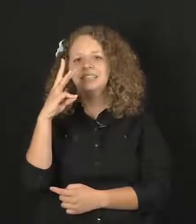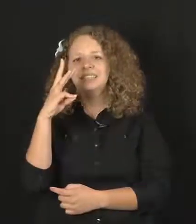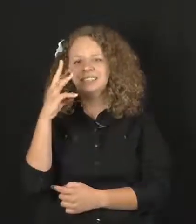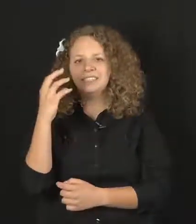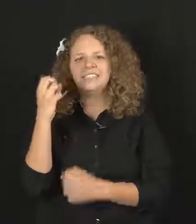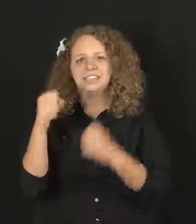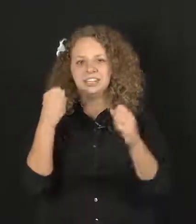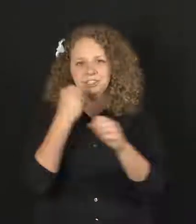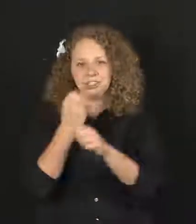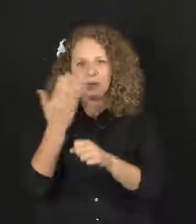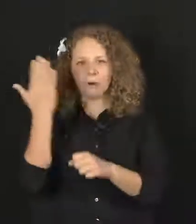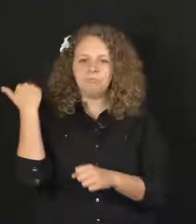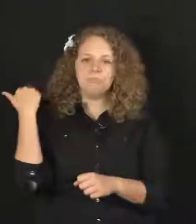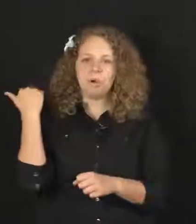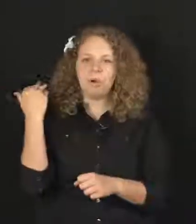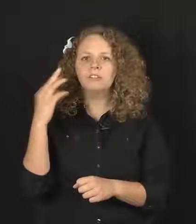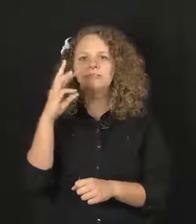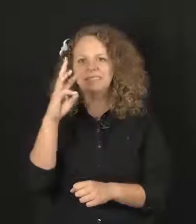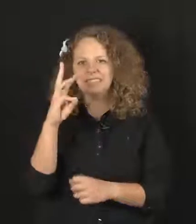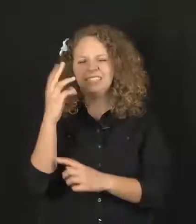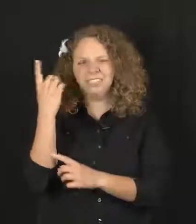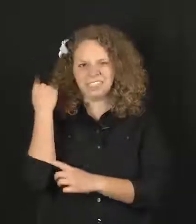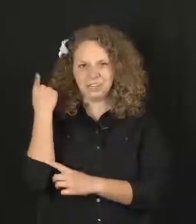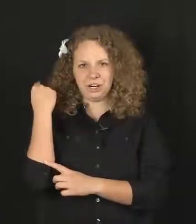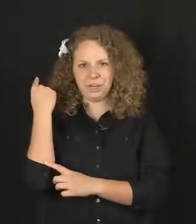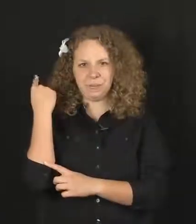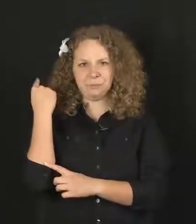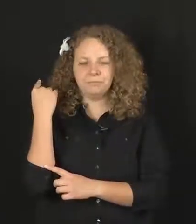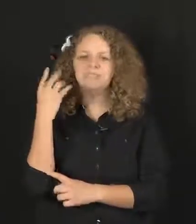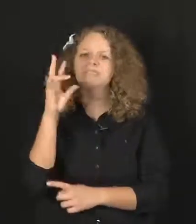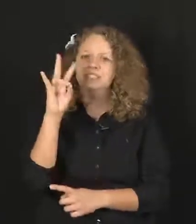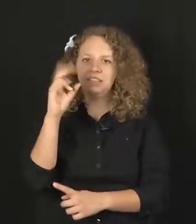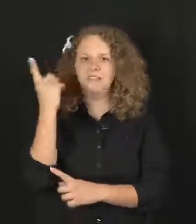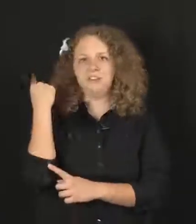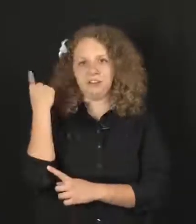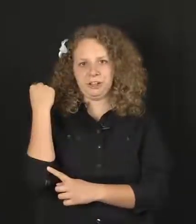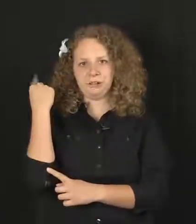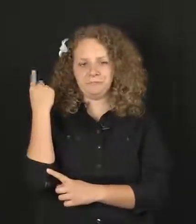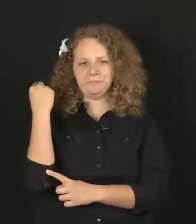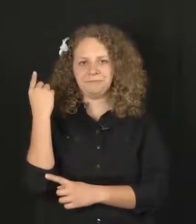6 years ago or 6 year ago, 7 year ago.